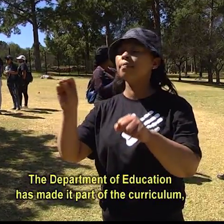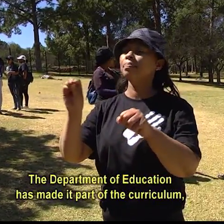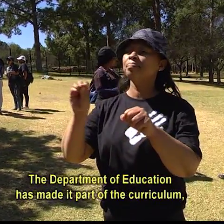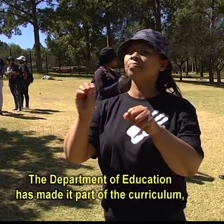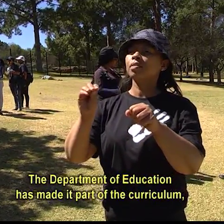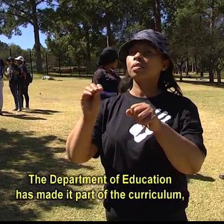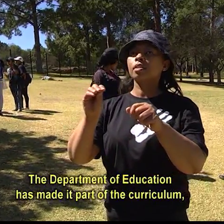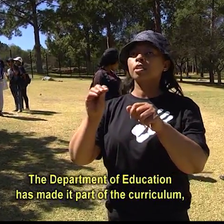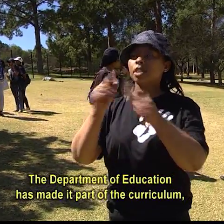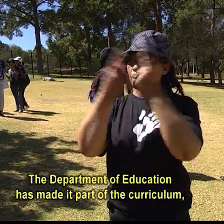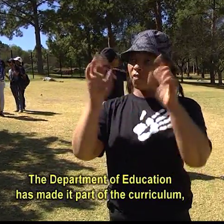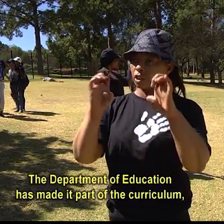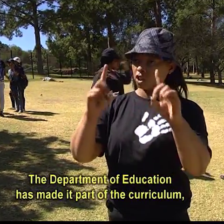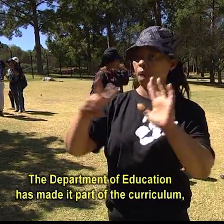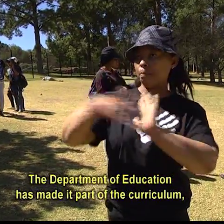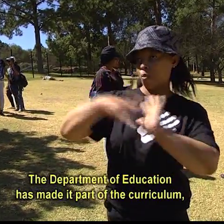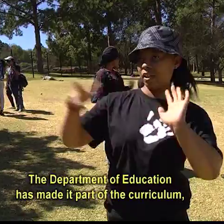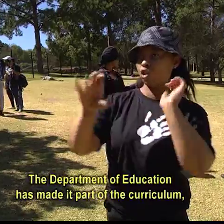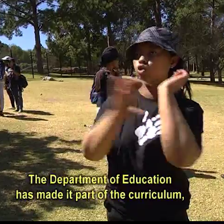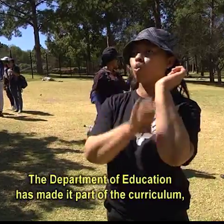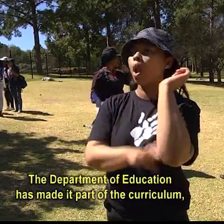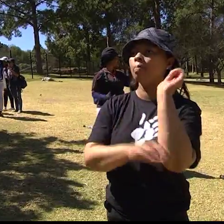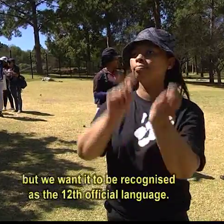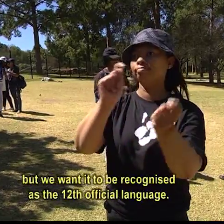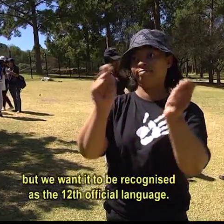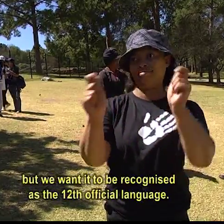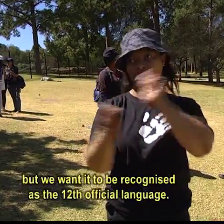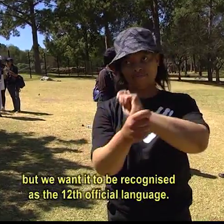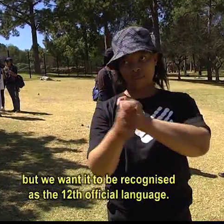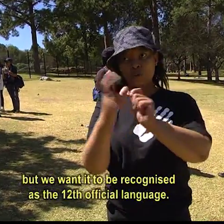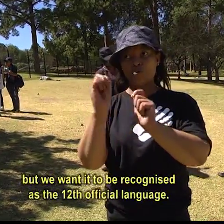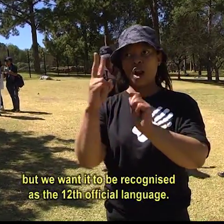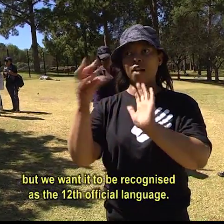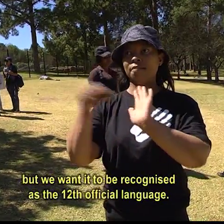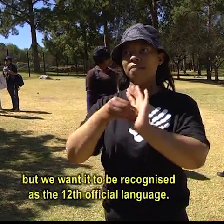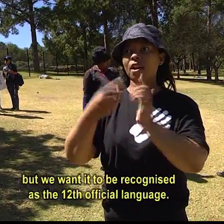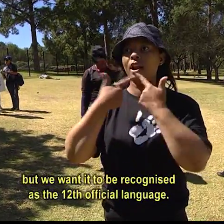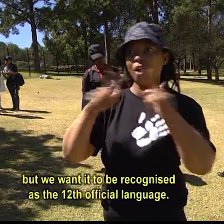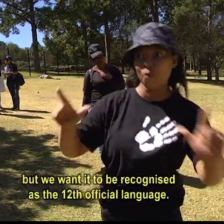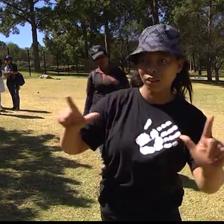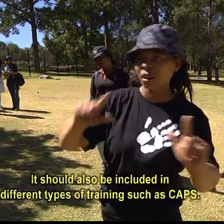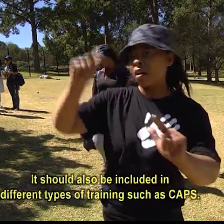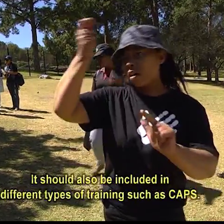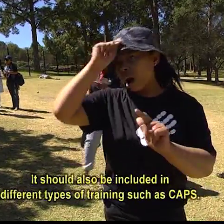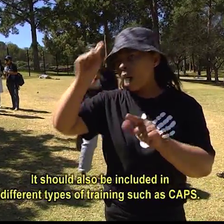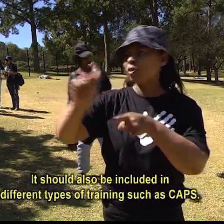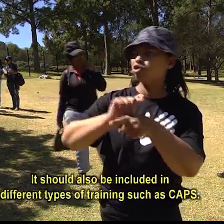The Department of Education has made it part of the curriculum, but we want it to be recognized as the 12th official language. It should also